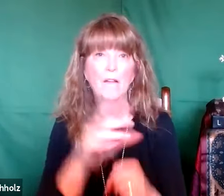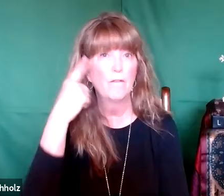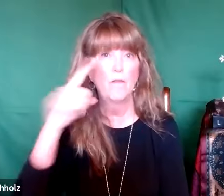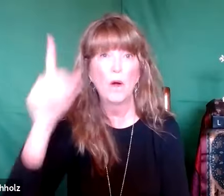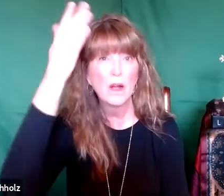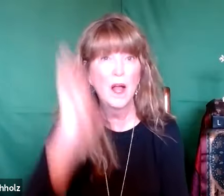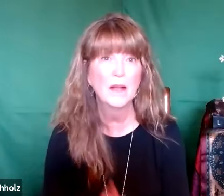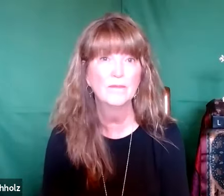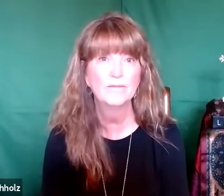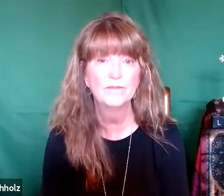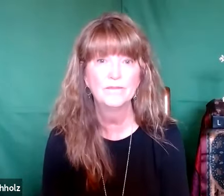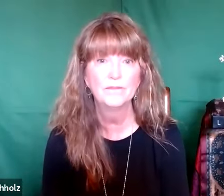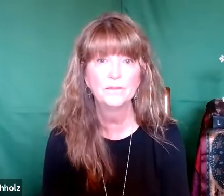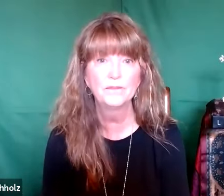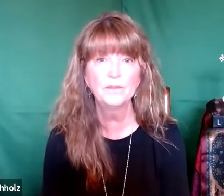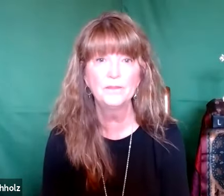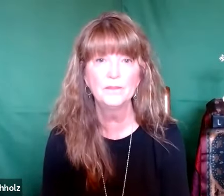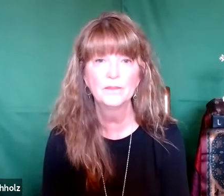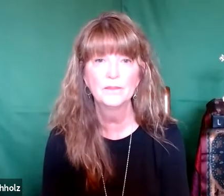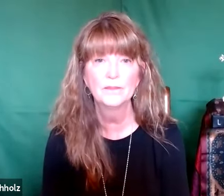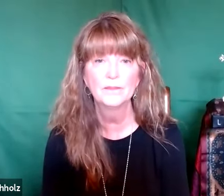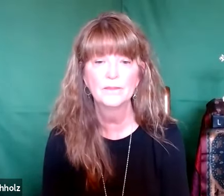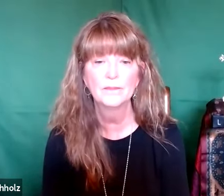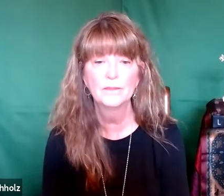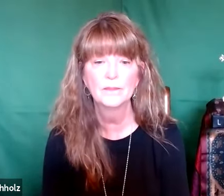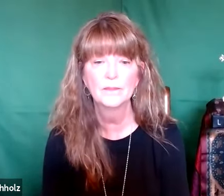or we may feel like we are not good enough for God.